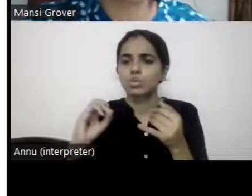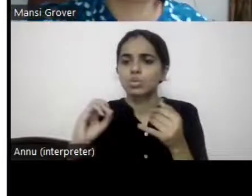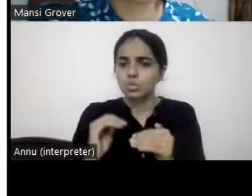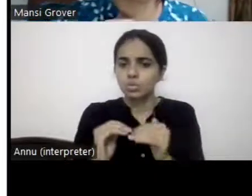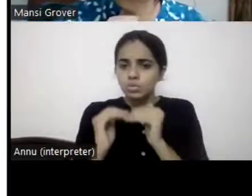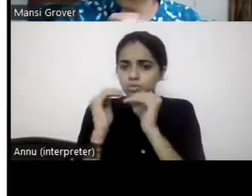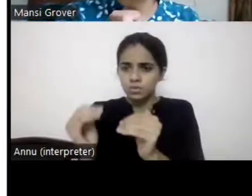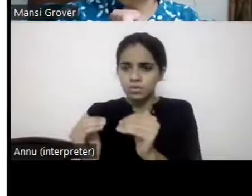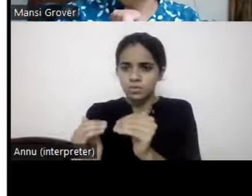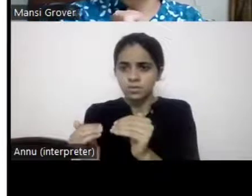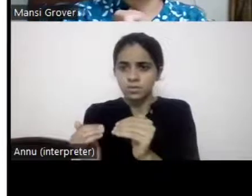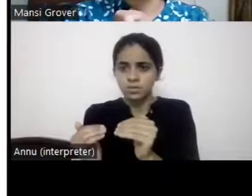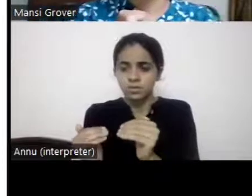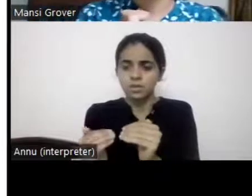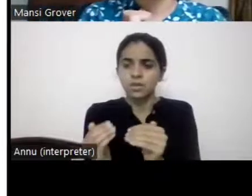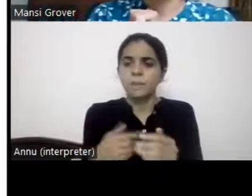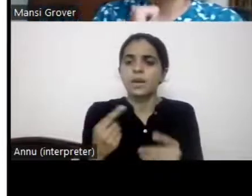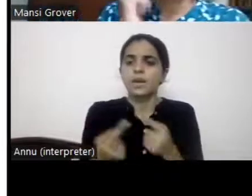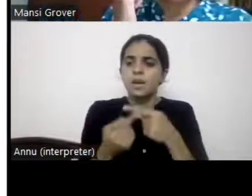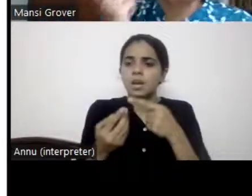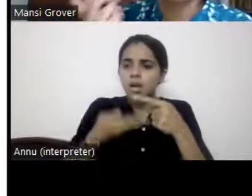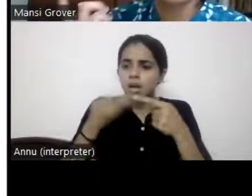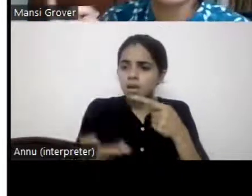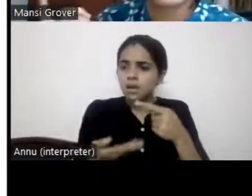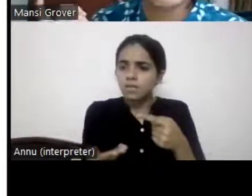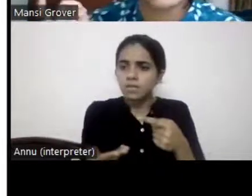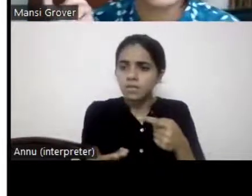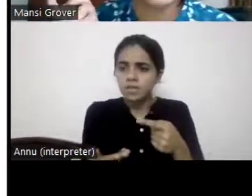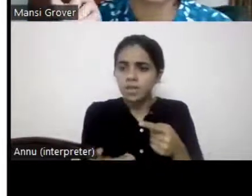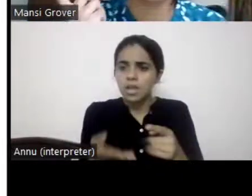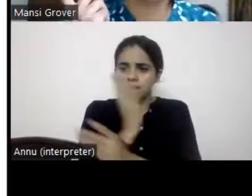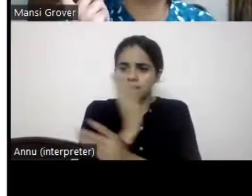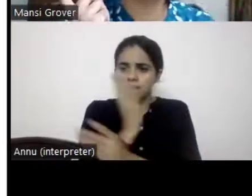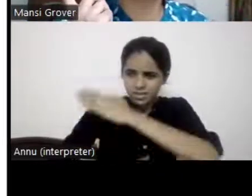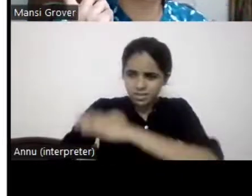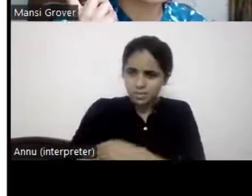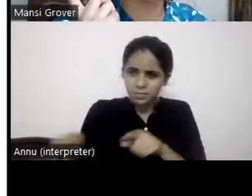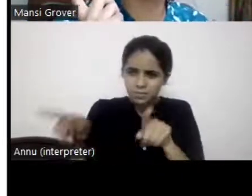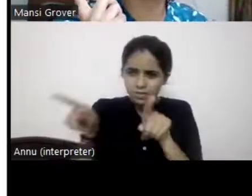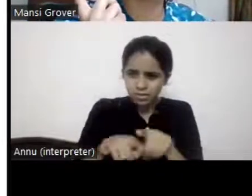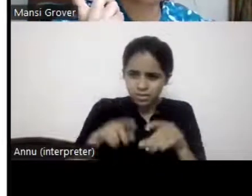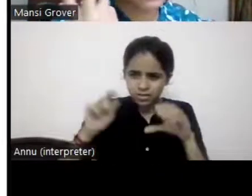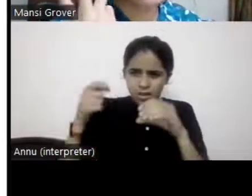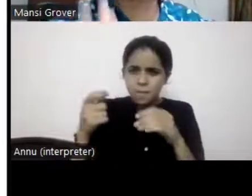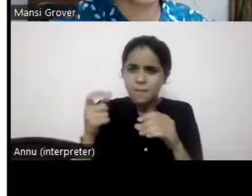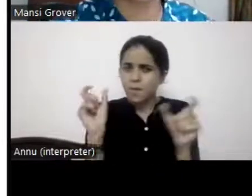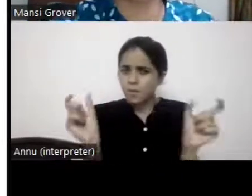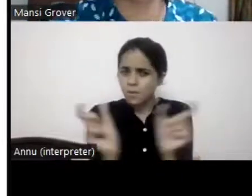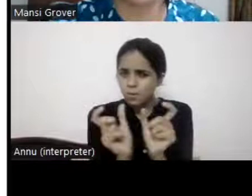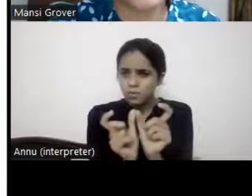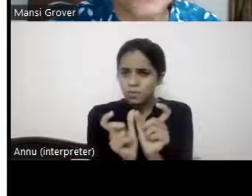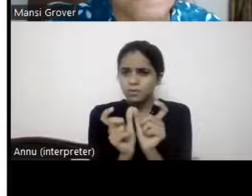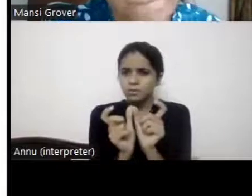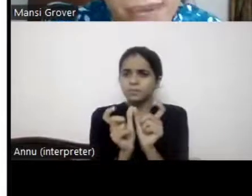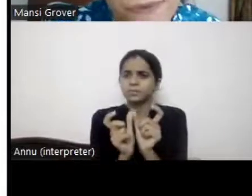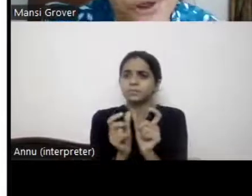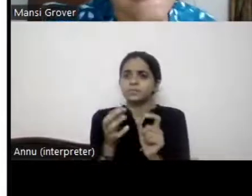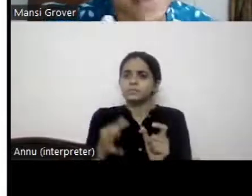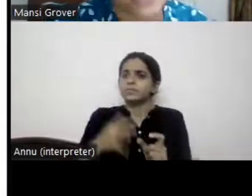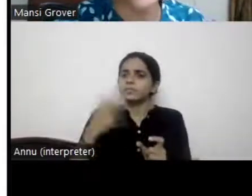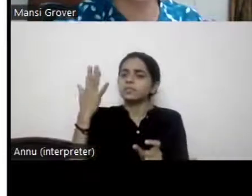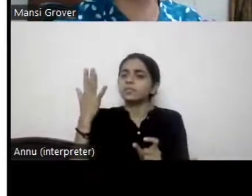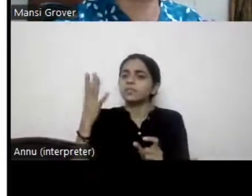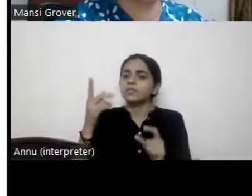there's something that I would like to read from here. Having a disability is seen as synonymous, and especially